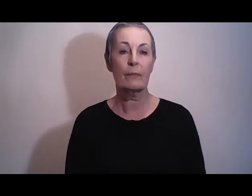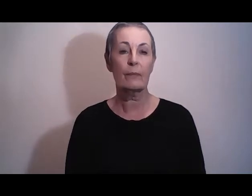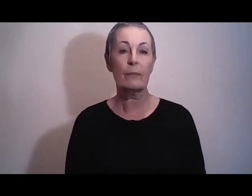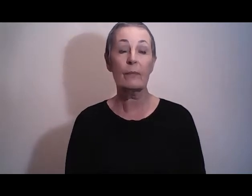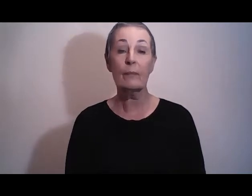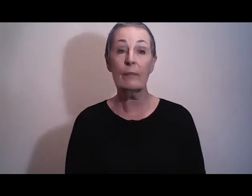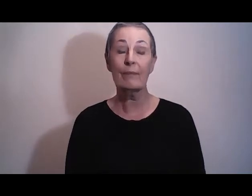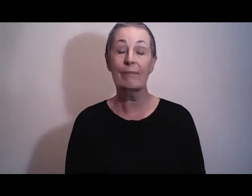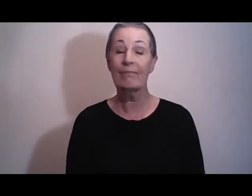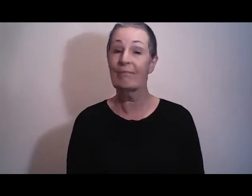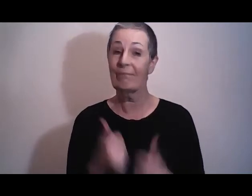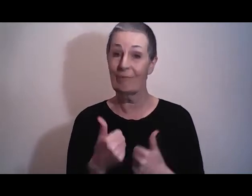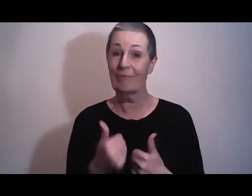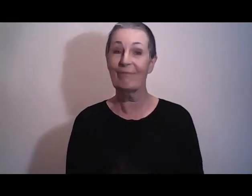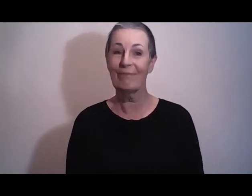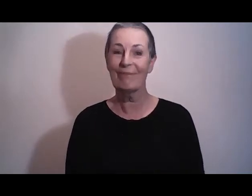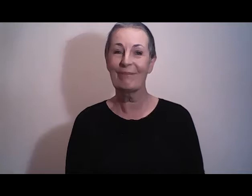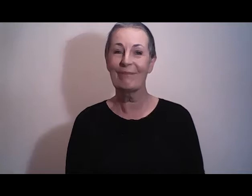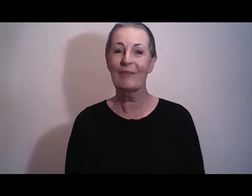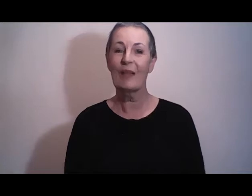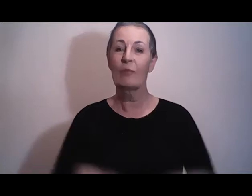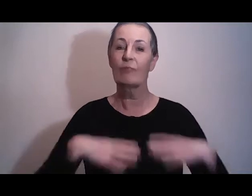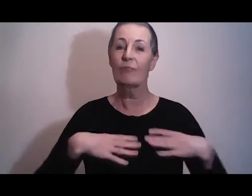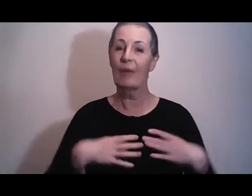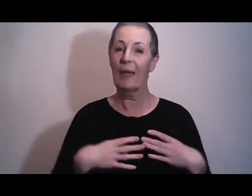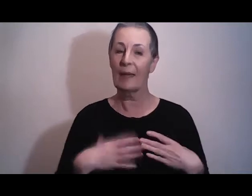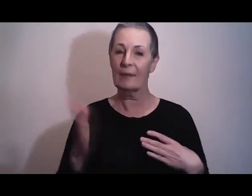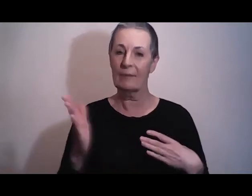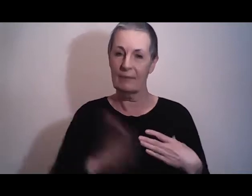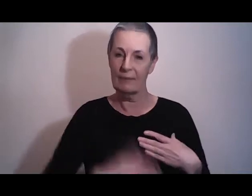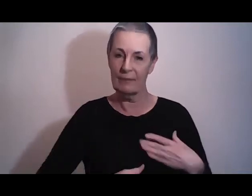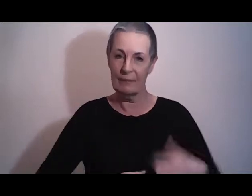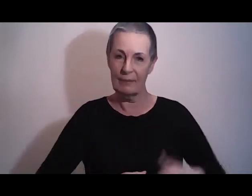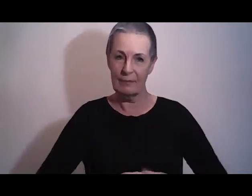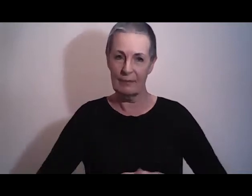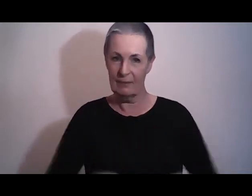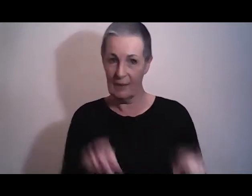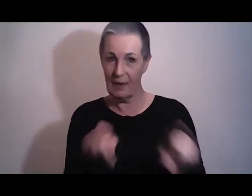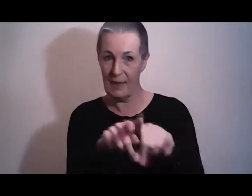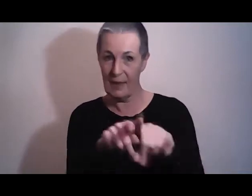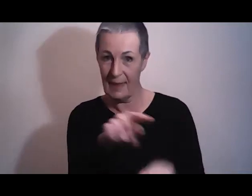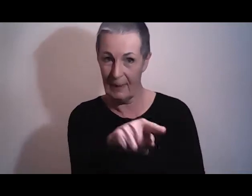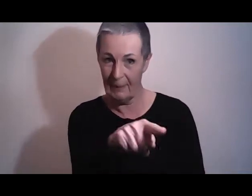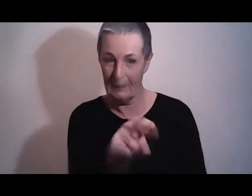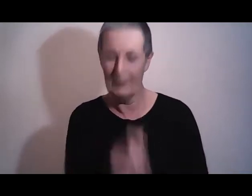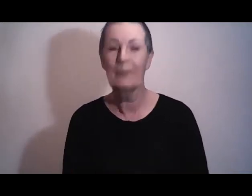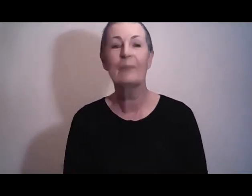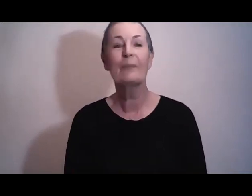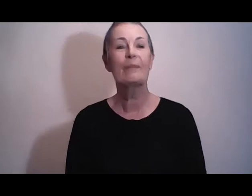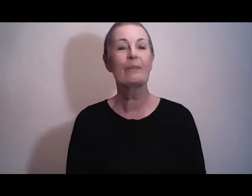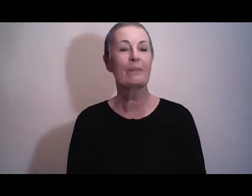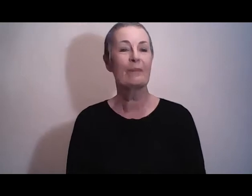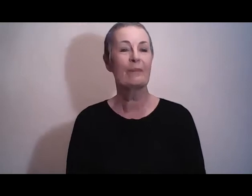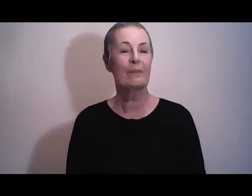And there you go. And again, just rest with your hands on your belly. As I mentioned before, right for girls